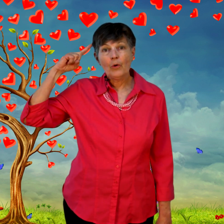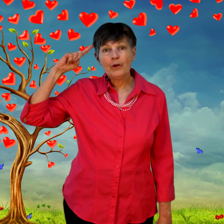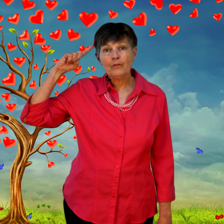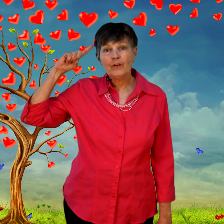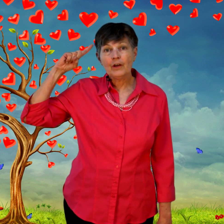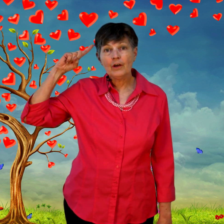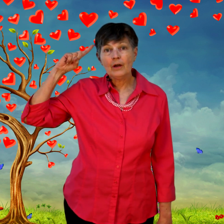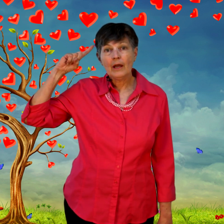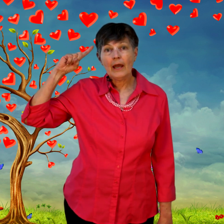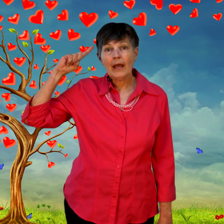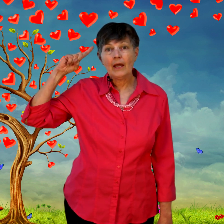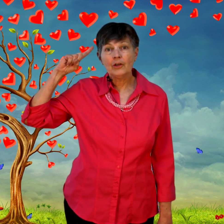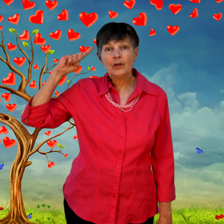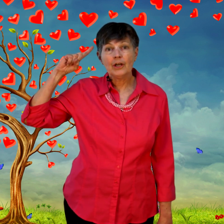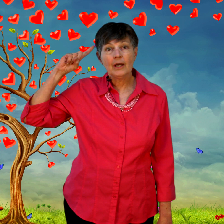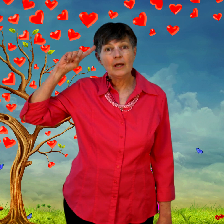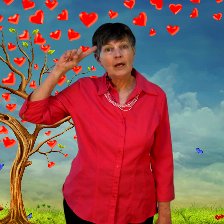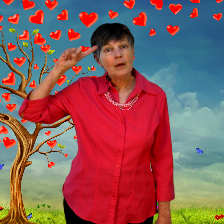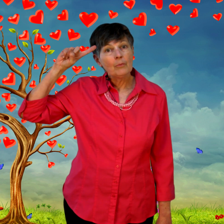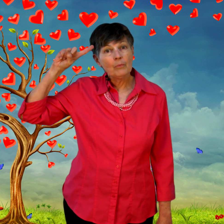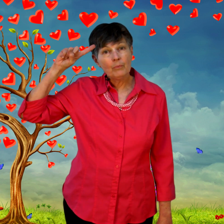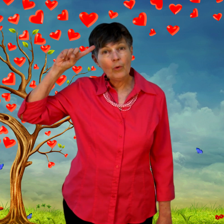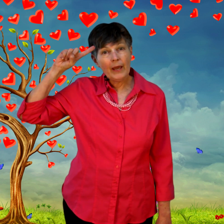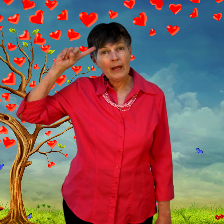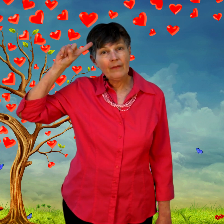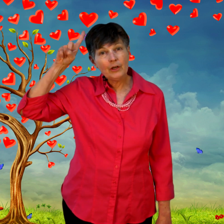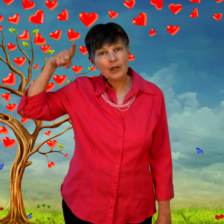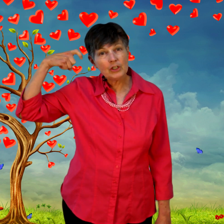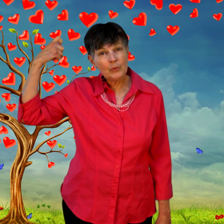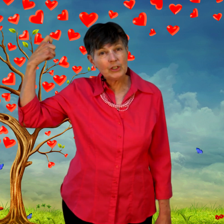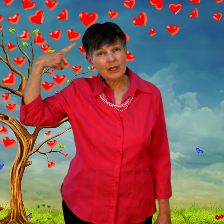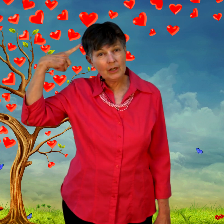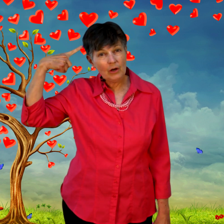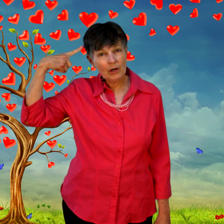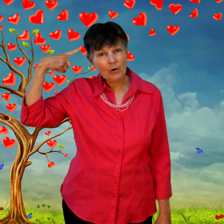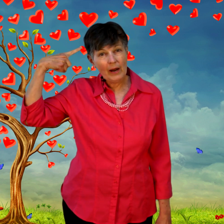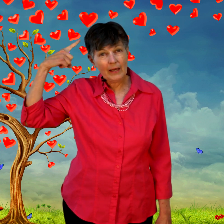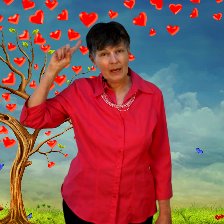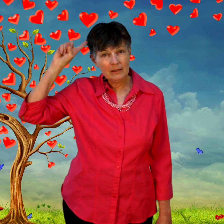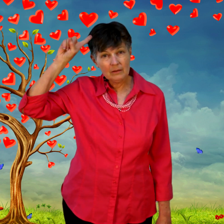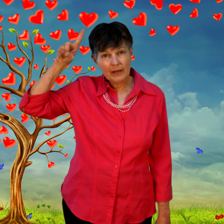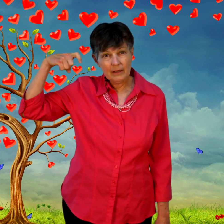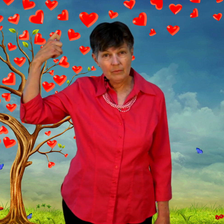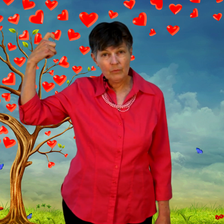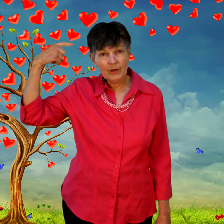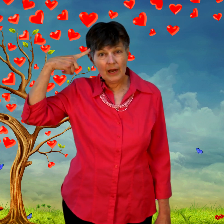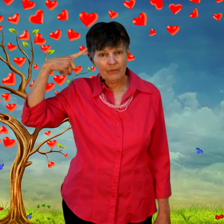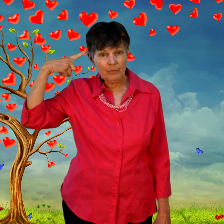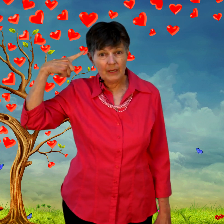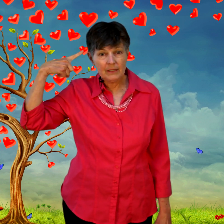pointer finger and you're going to point and then you're going to switch it and you're going to go out again. Okay, government